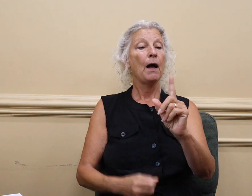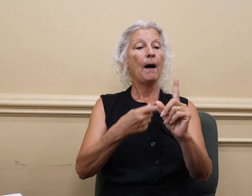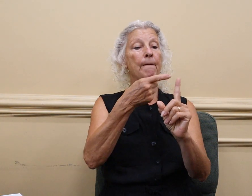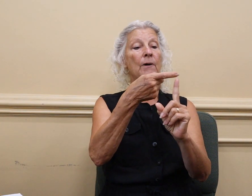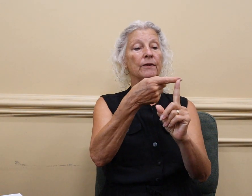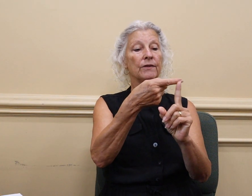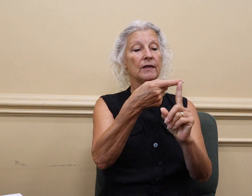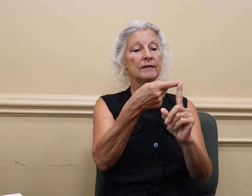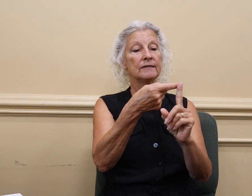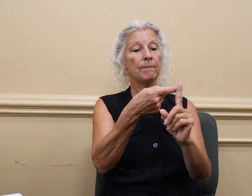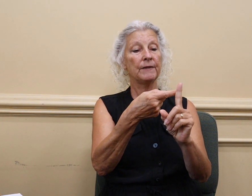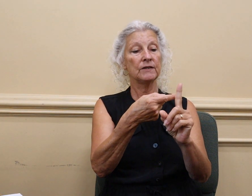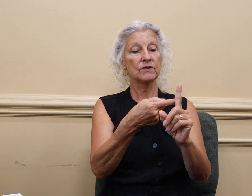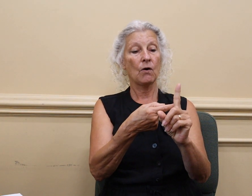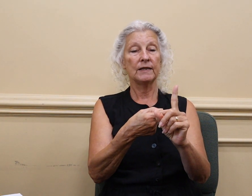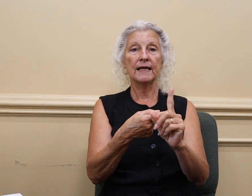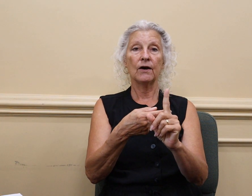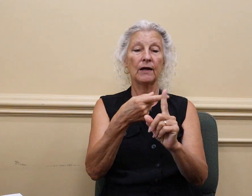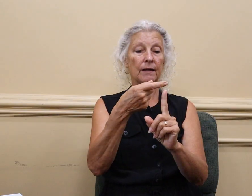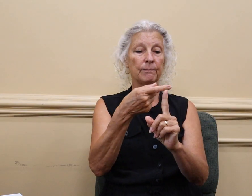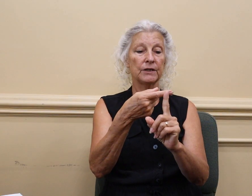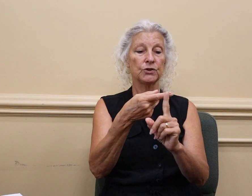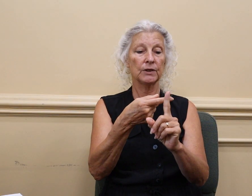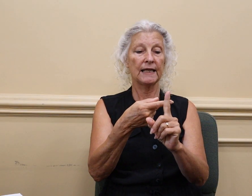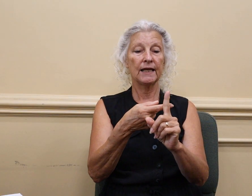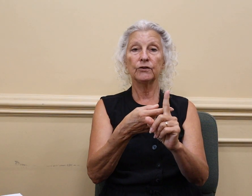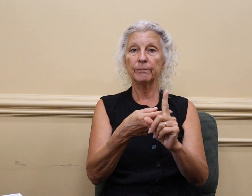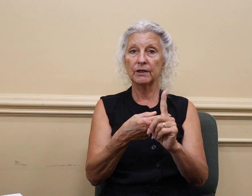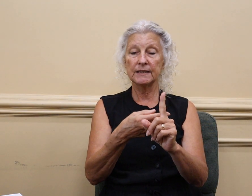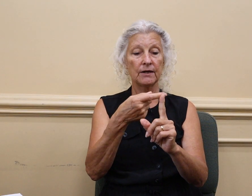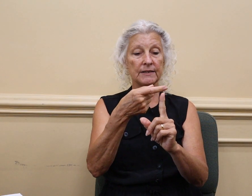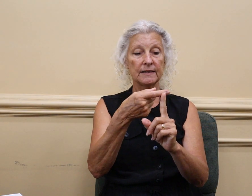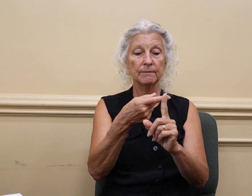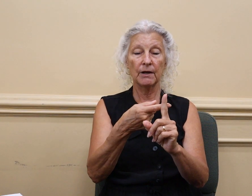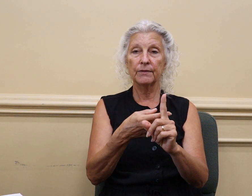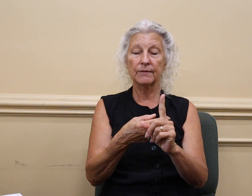A month. Something is going down. I picture a candle burning down. It takes a month.